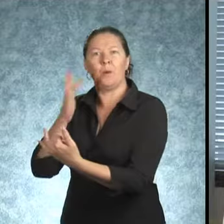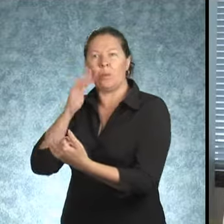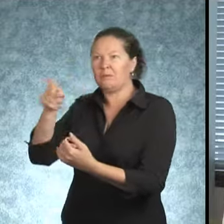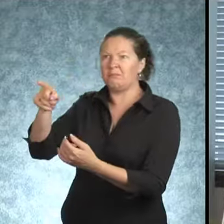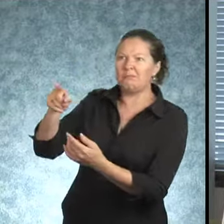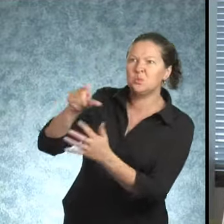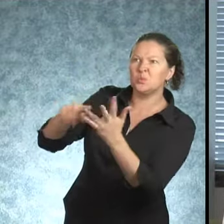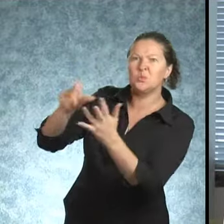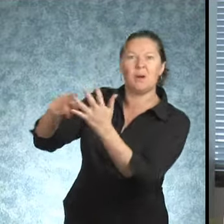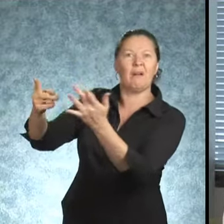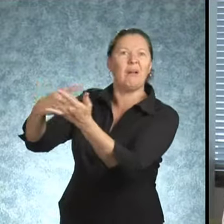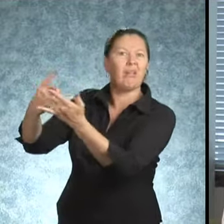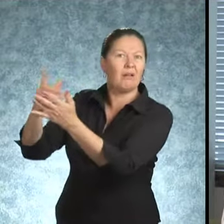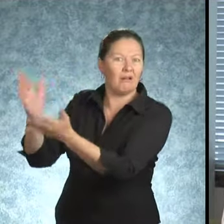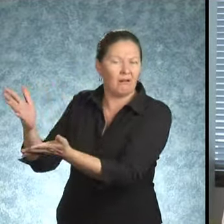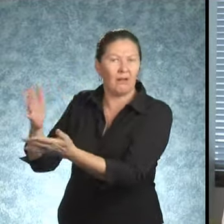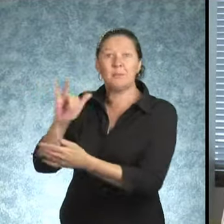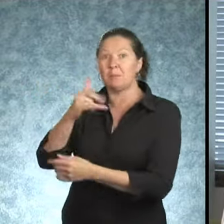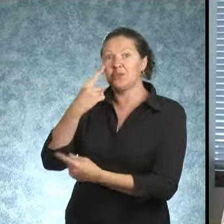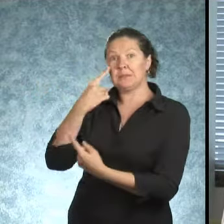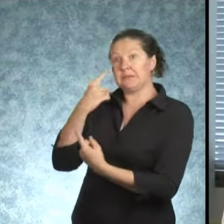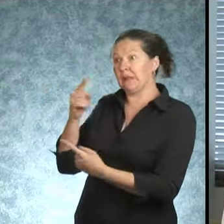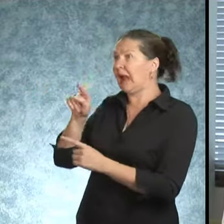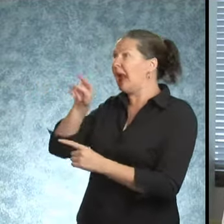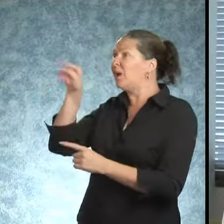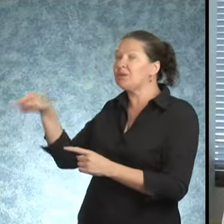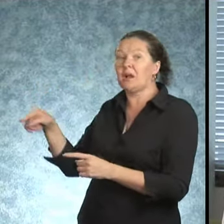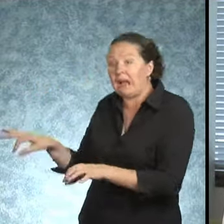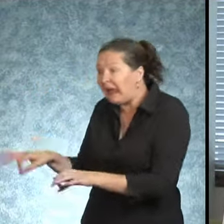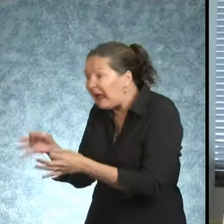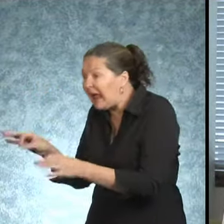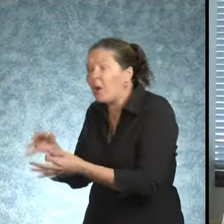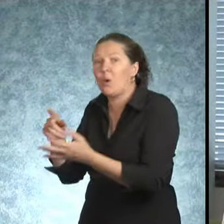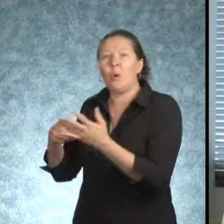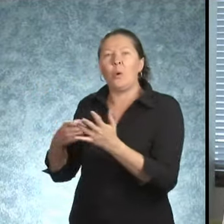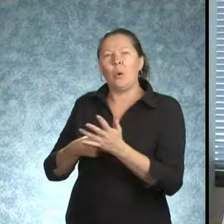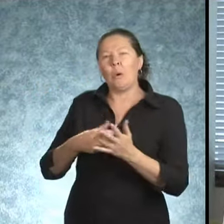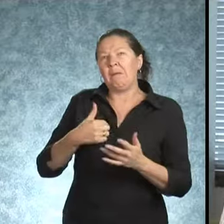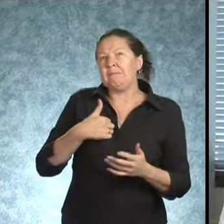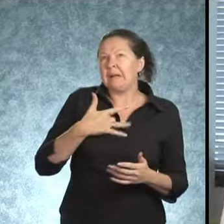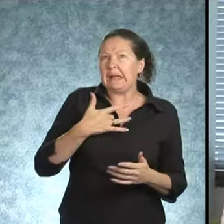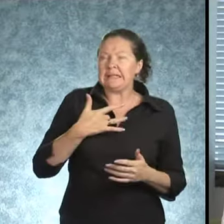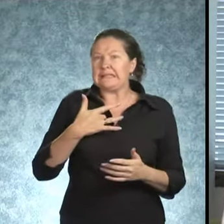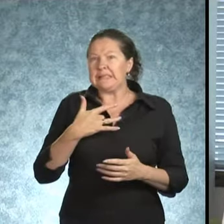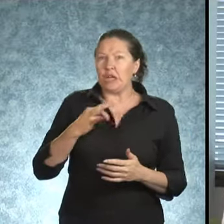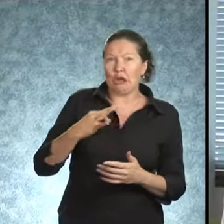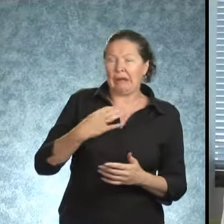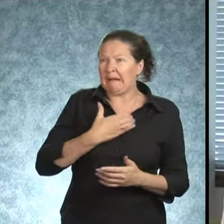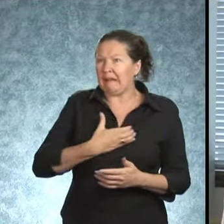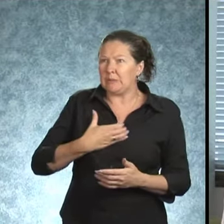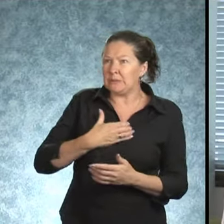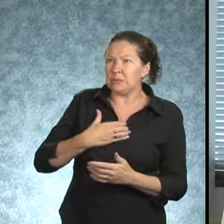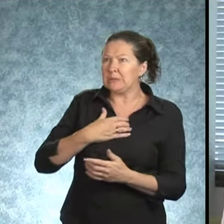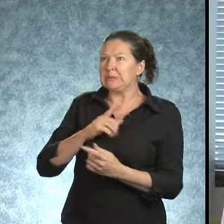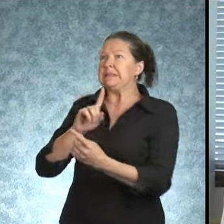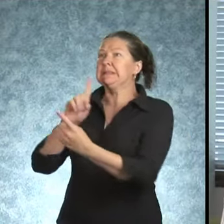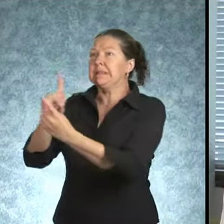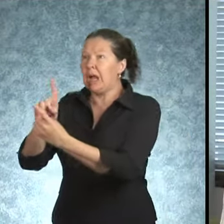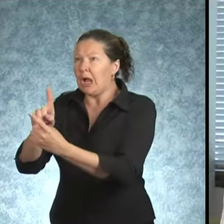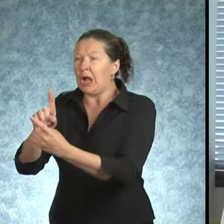middle of something else. If you see your neighbour out doing the garden, or if you don't feel comfortable or there isn't an opportunity to do